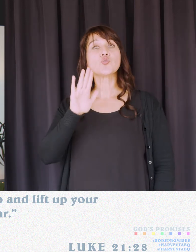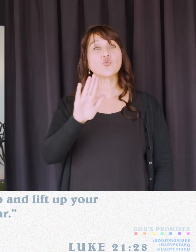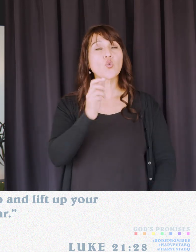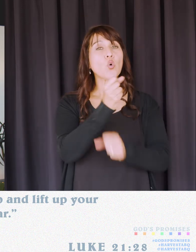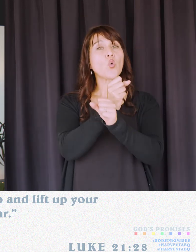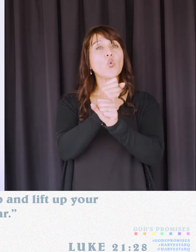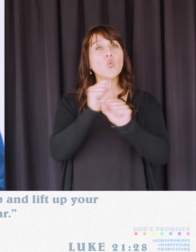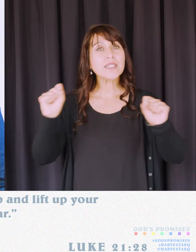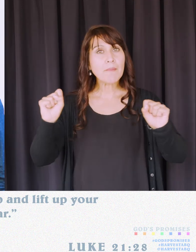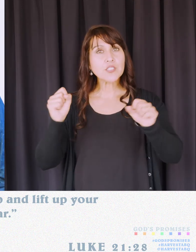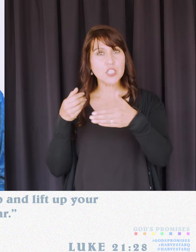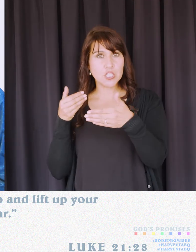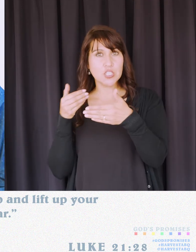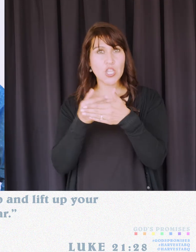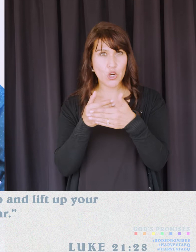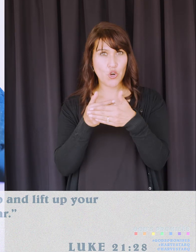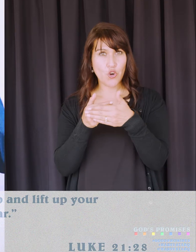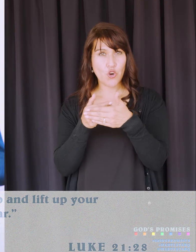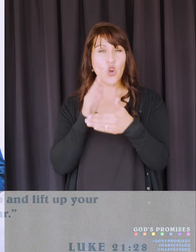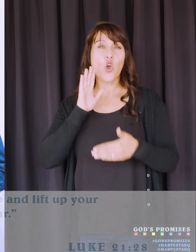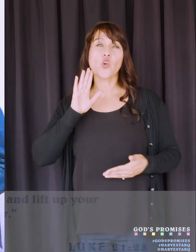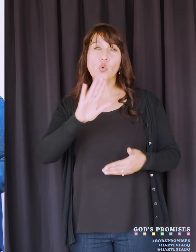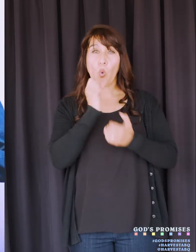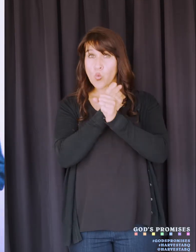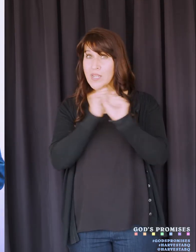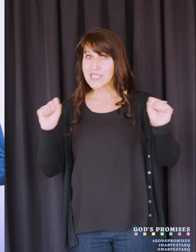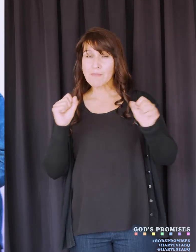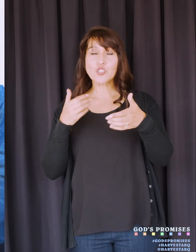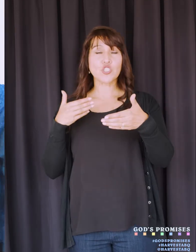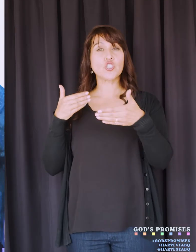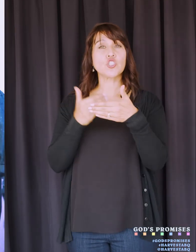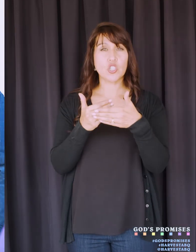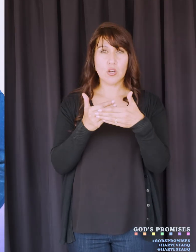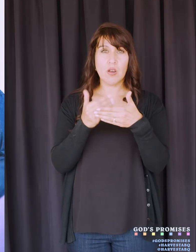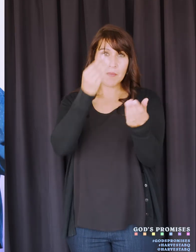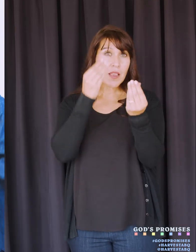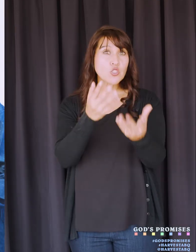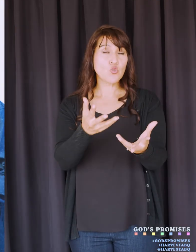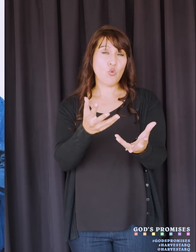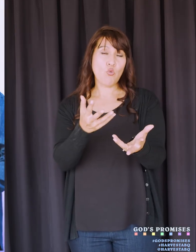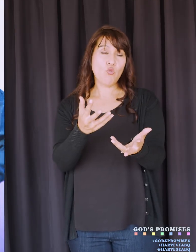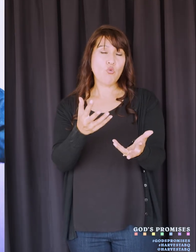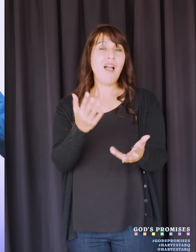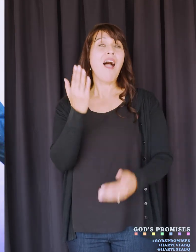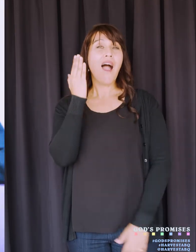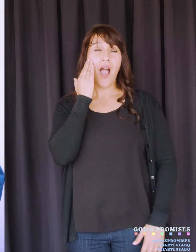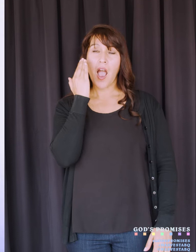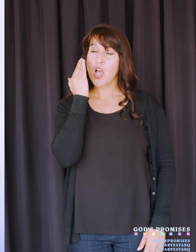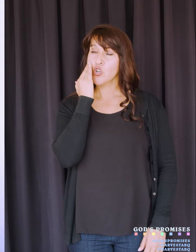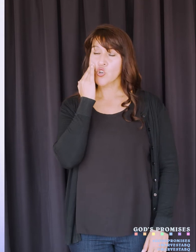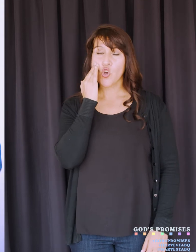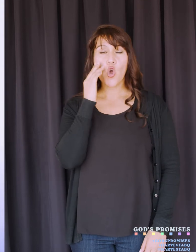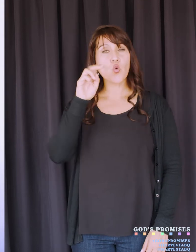is drawing near. Your redemption is drawing. Listen, here's what I'm telling you. I know that the